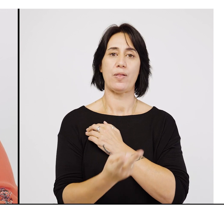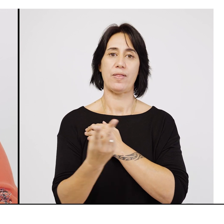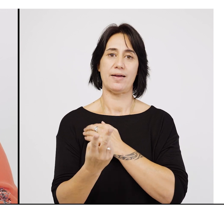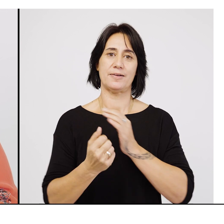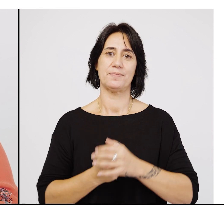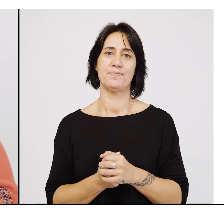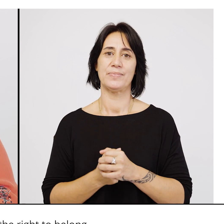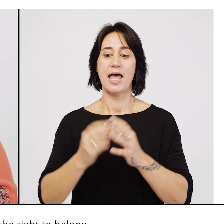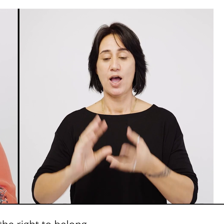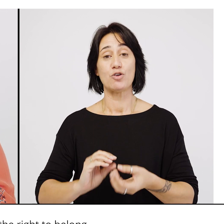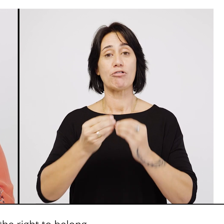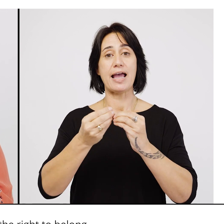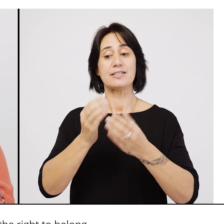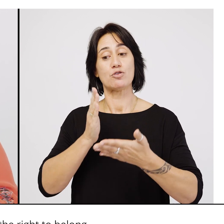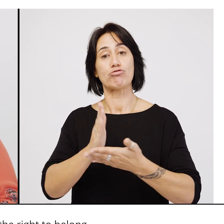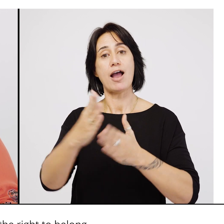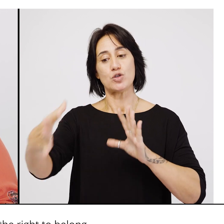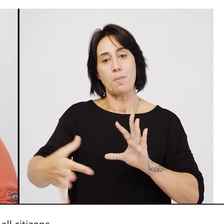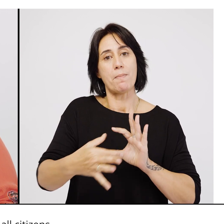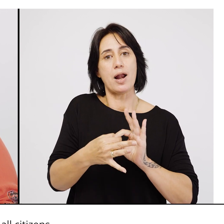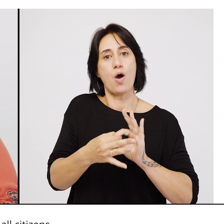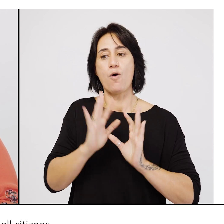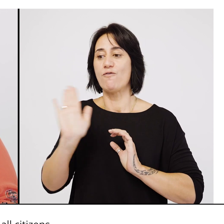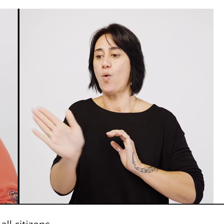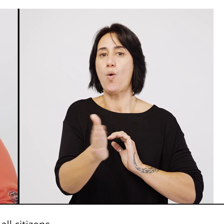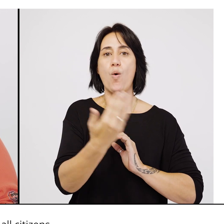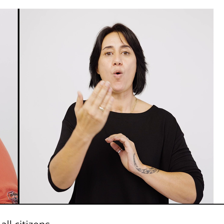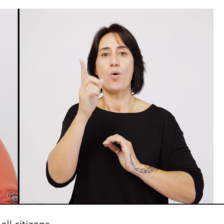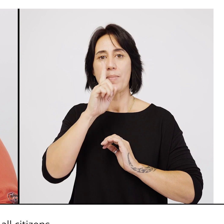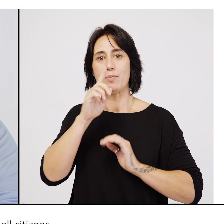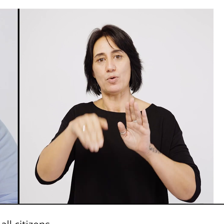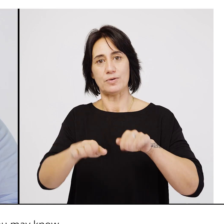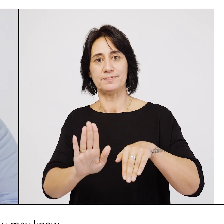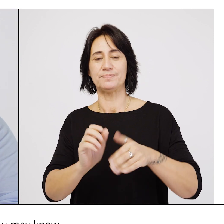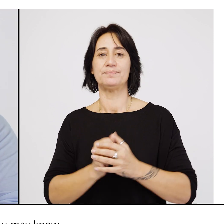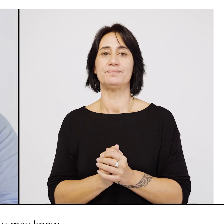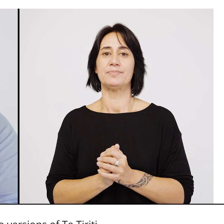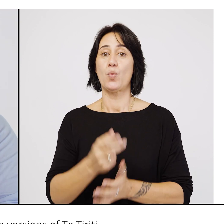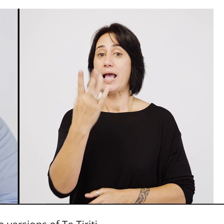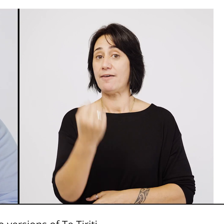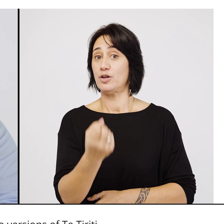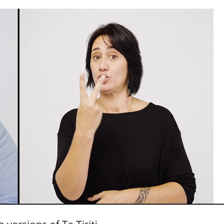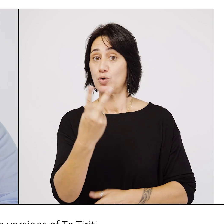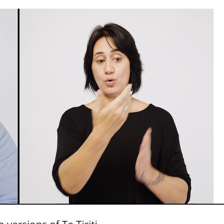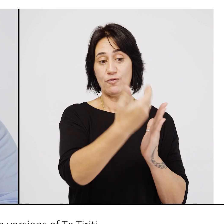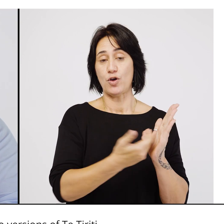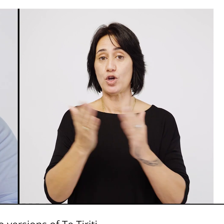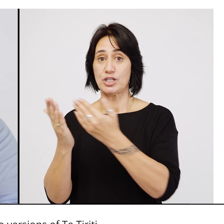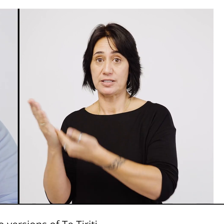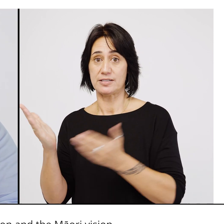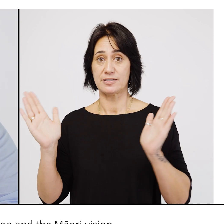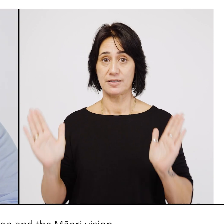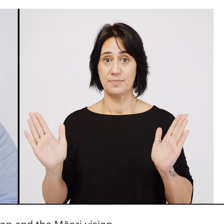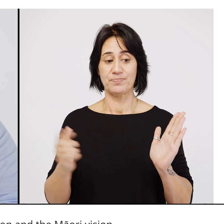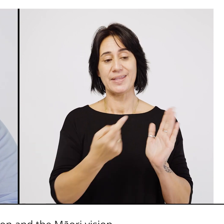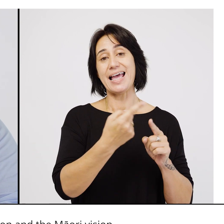parties. It created the right to belong for all citizens. As you may know, there are two versions of Te